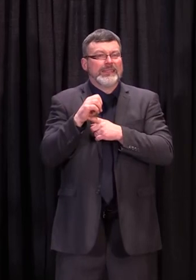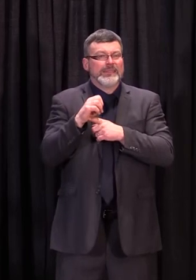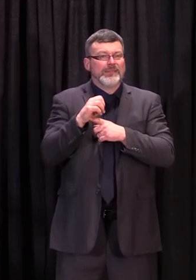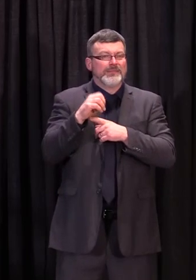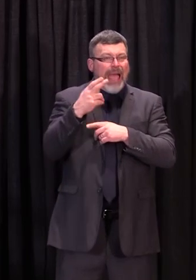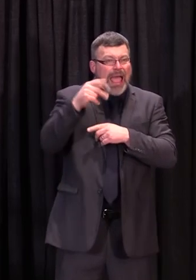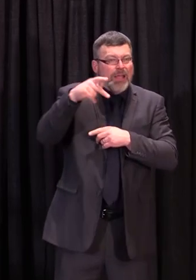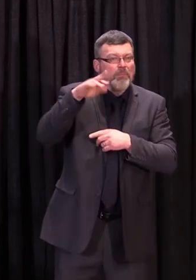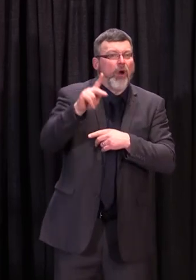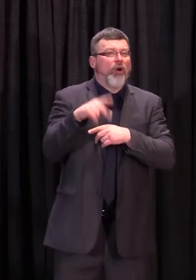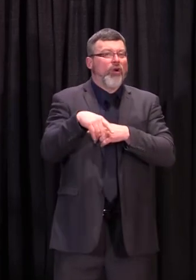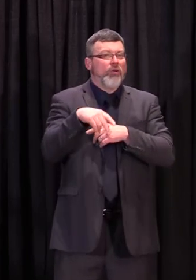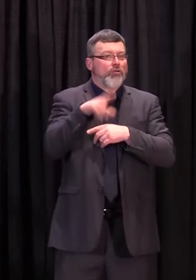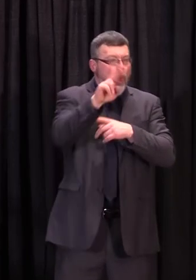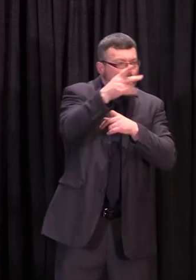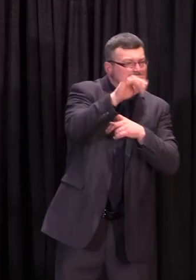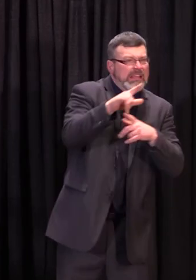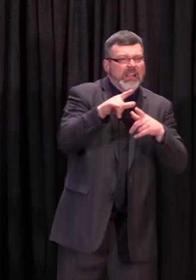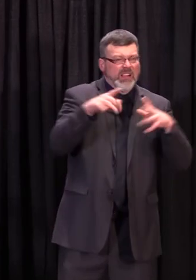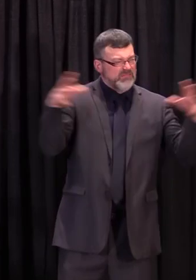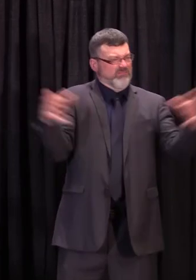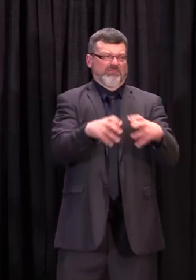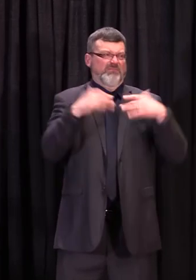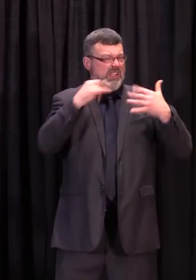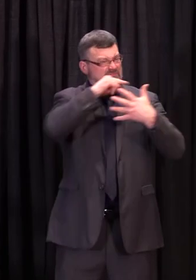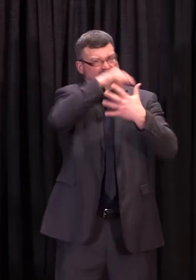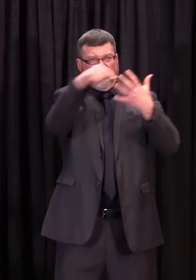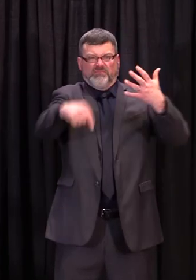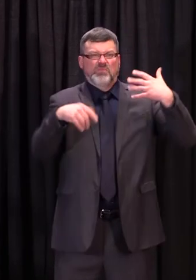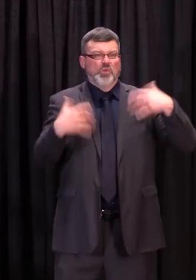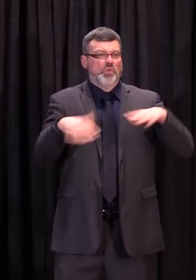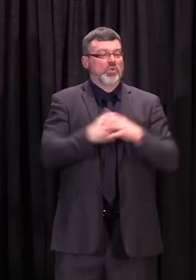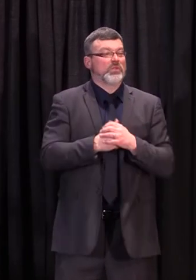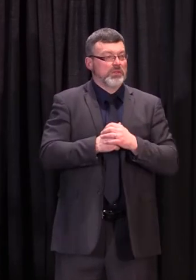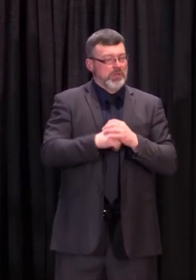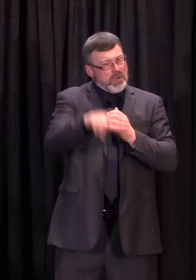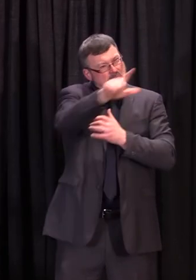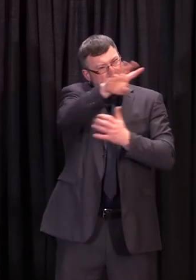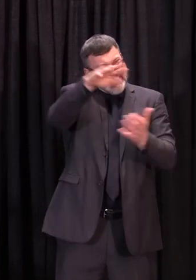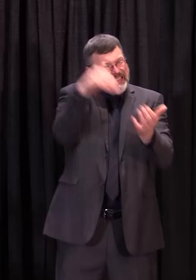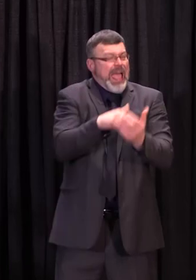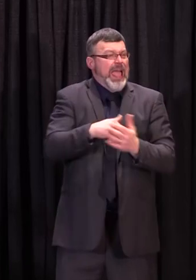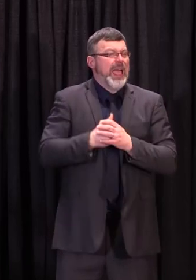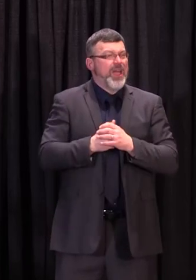24,000 is more workers than in the construction and lodging sectors put together.